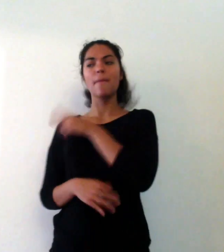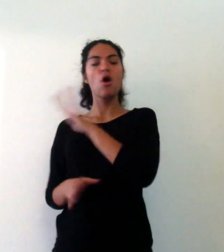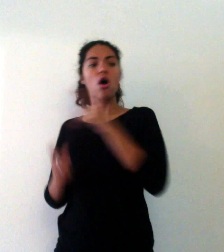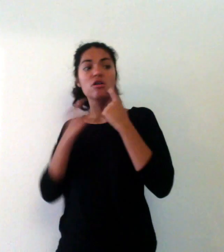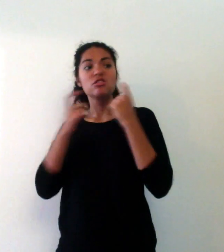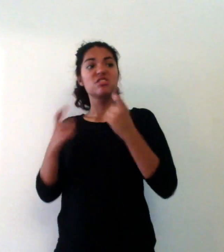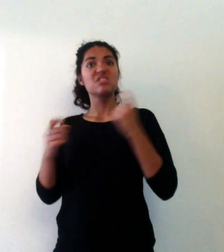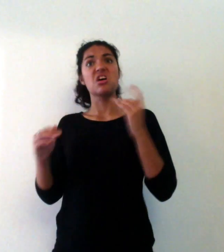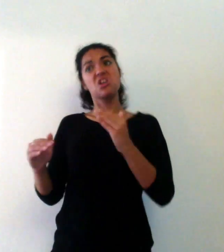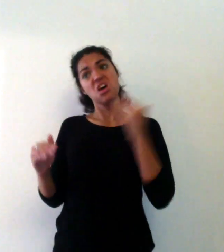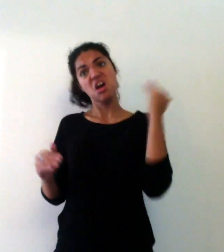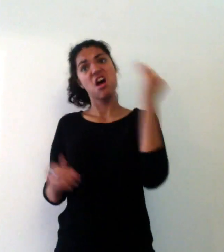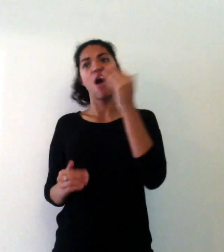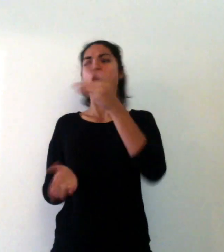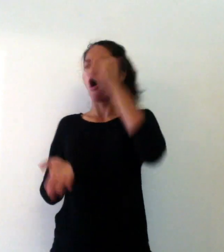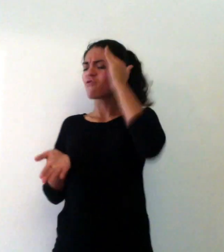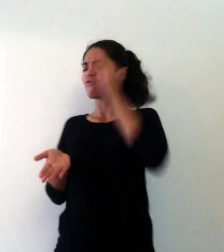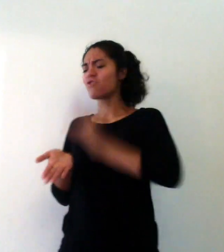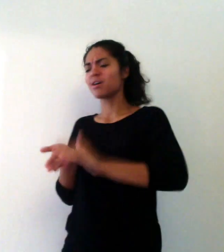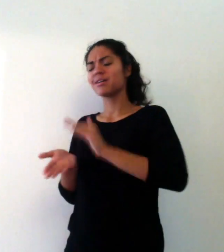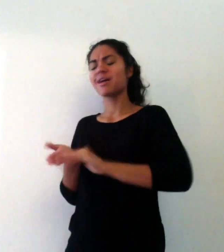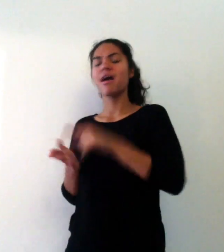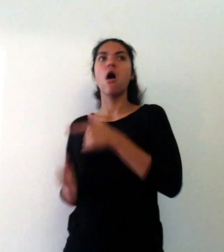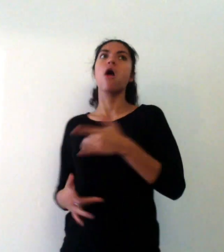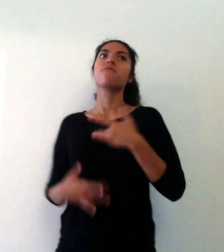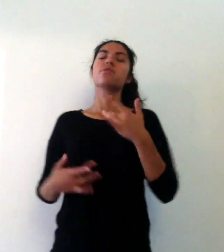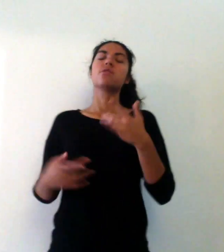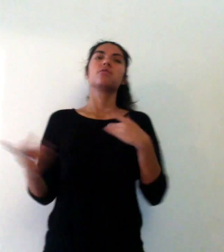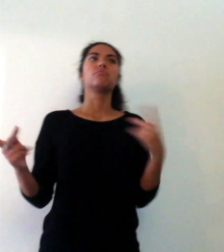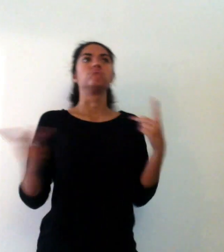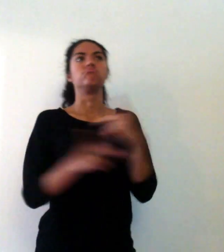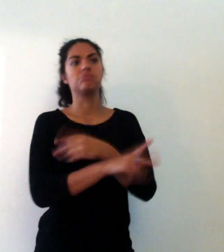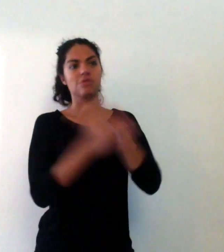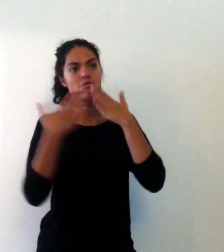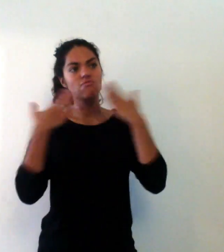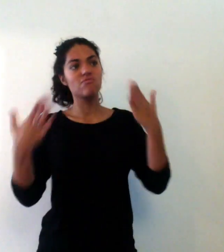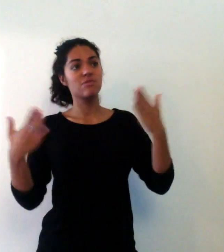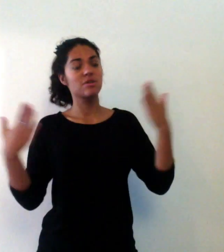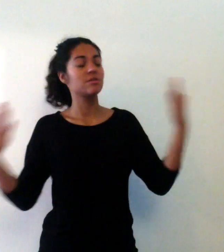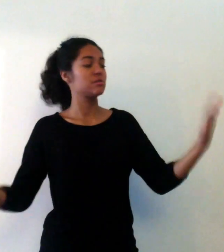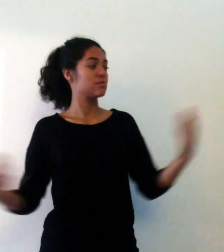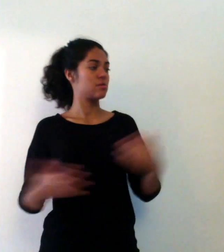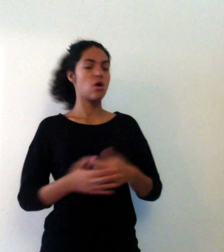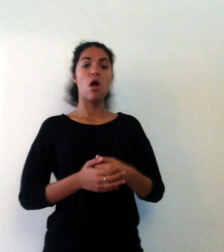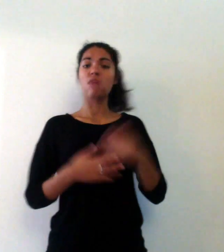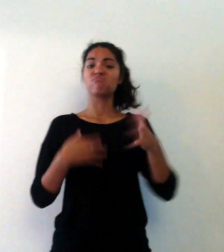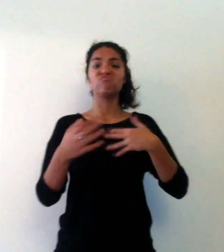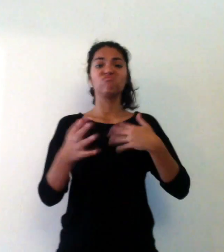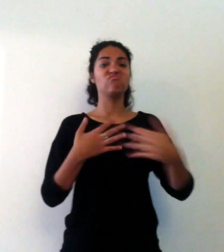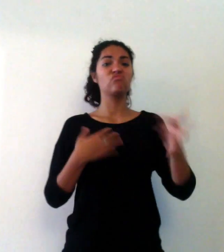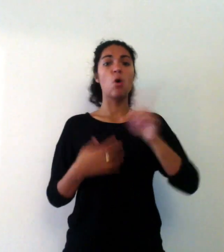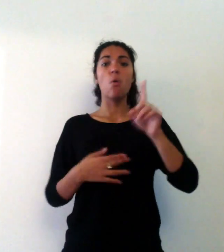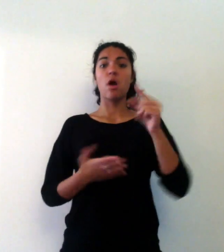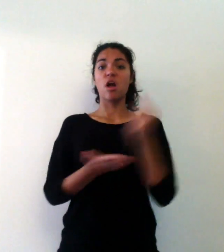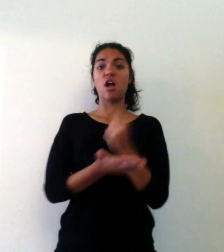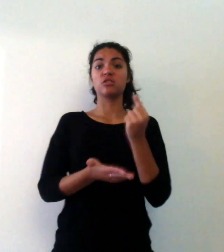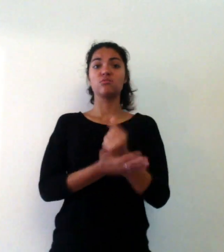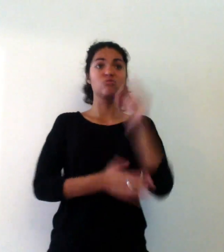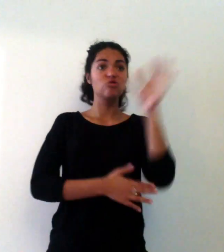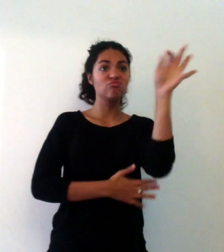with her tears. And he says, Simon, wherever the gospel is preached, there shall this story also be told of